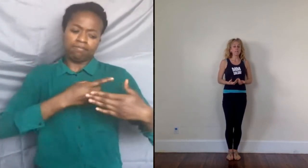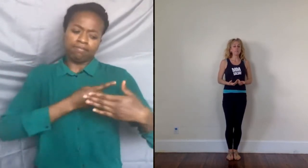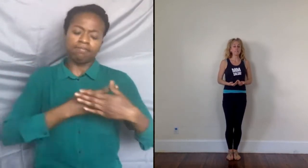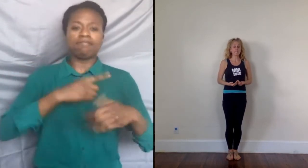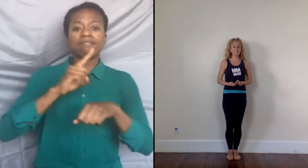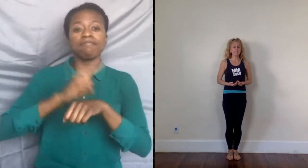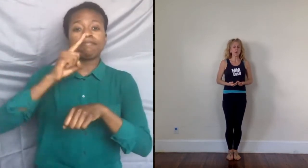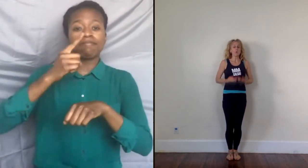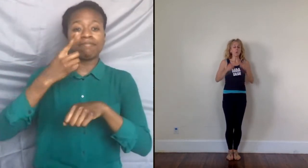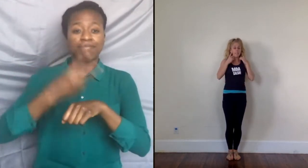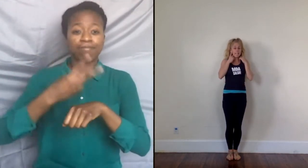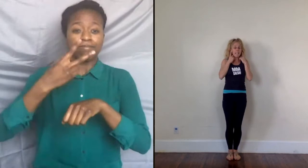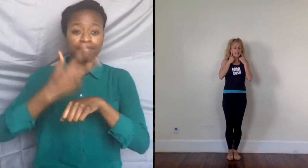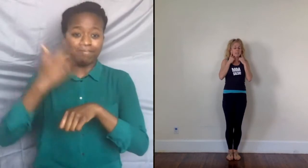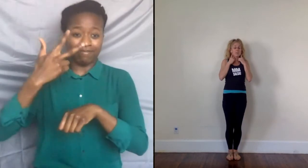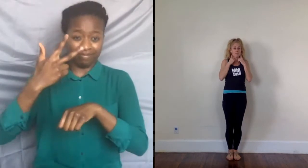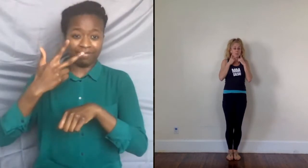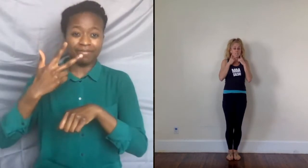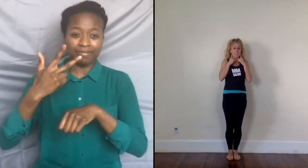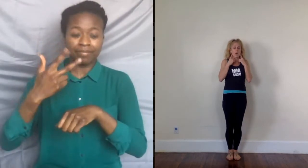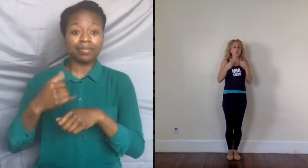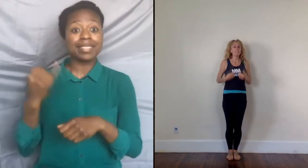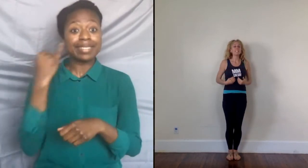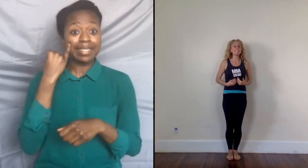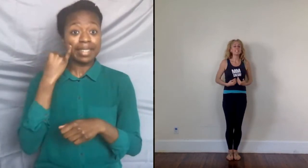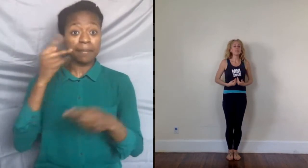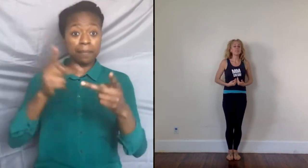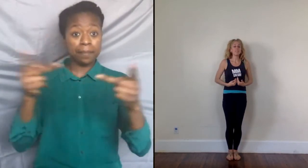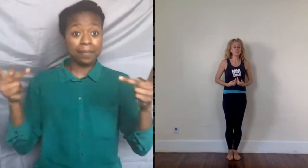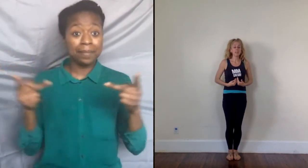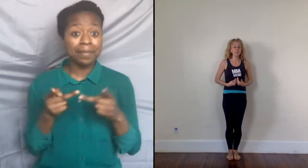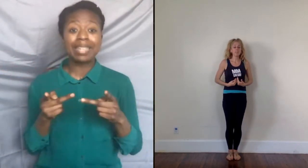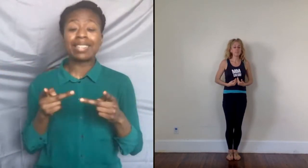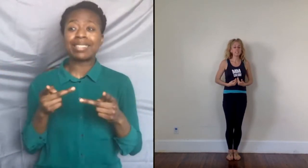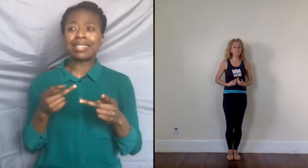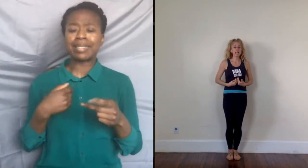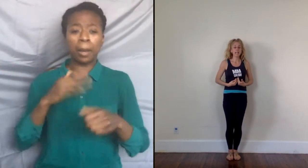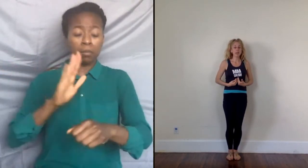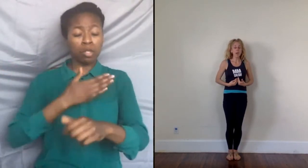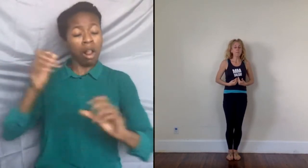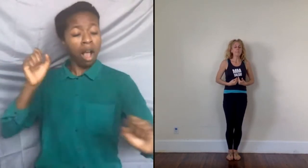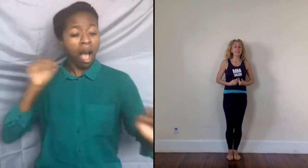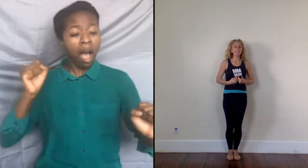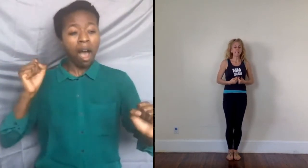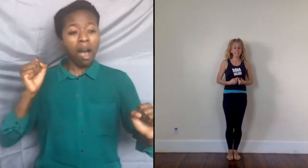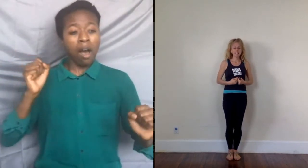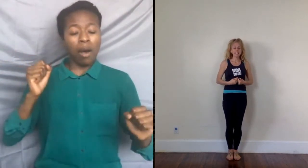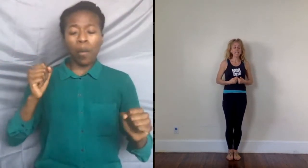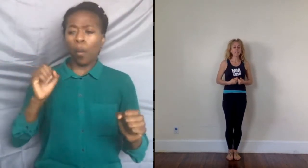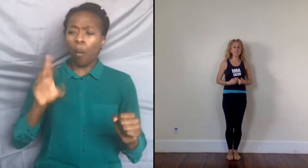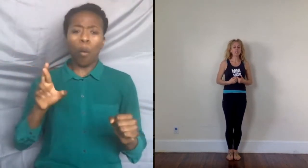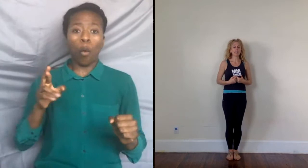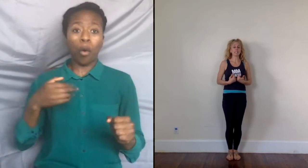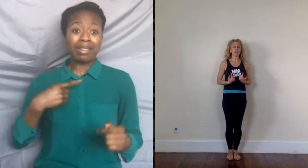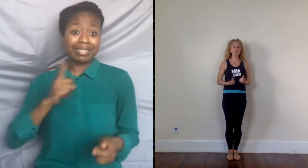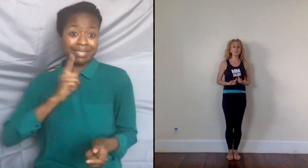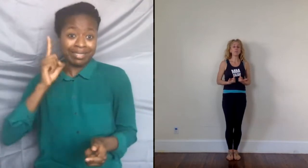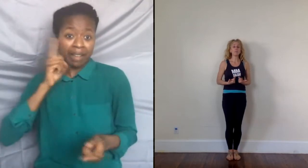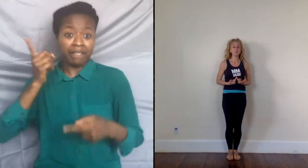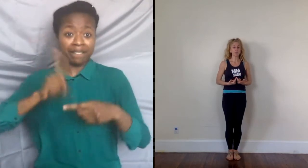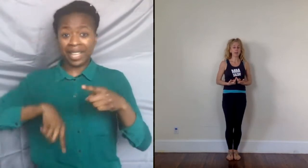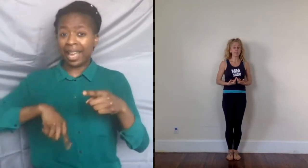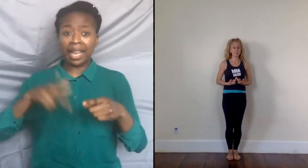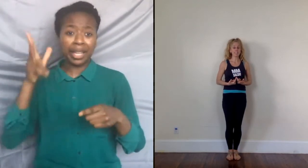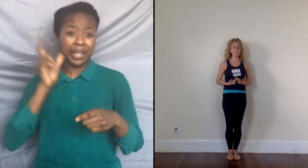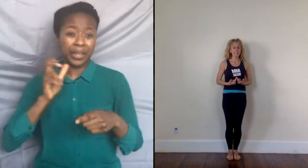If we're in a place where we can't hear the music, we can still feel that rhythm inside by connecting and looking at the other